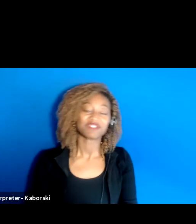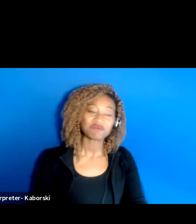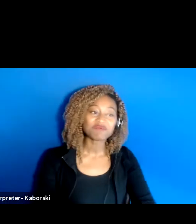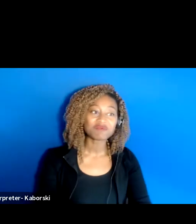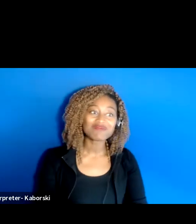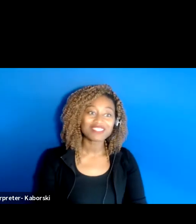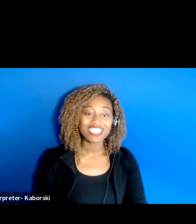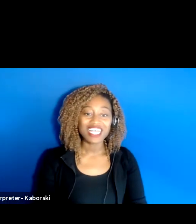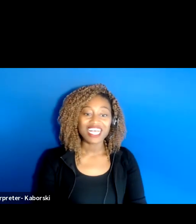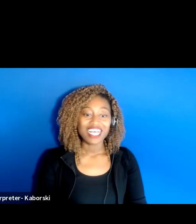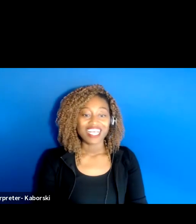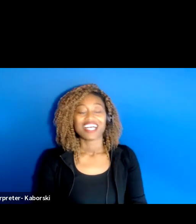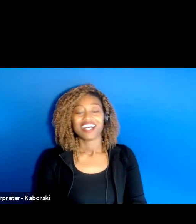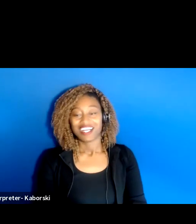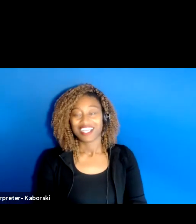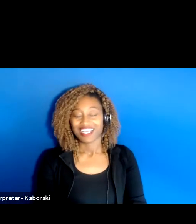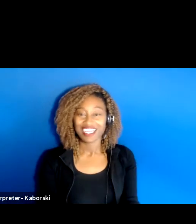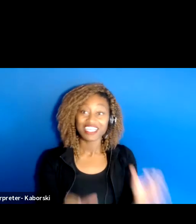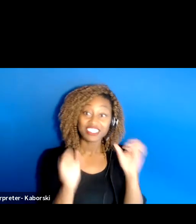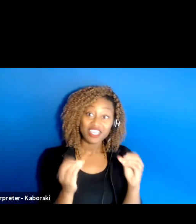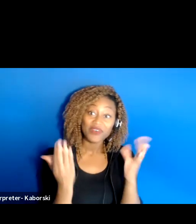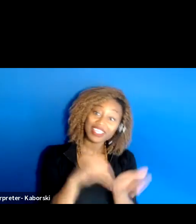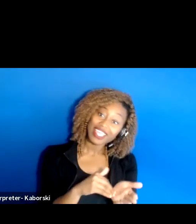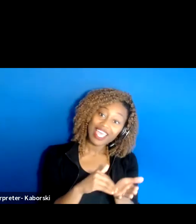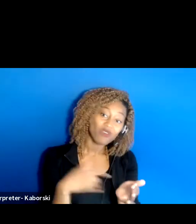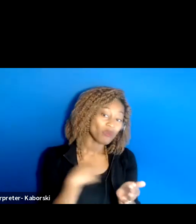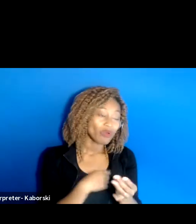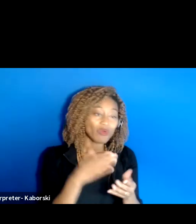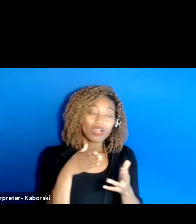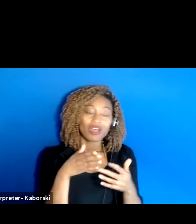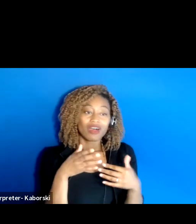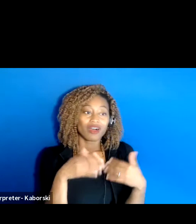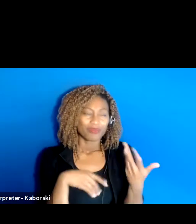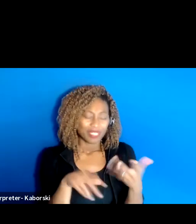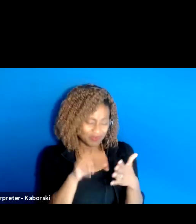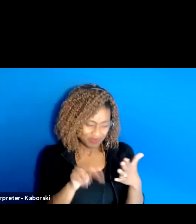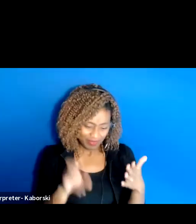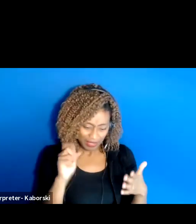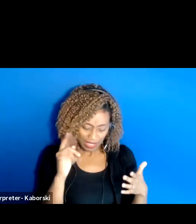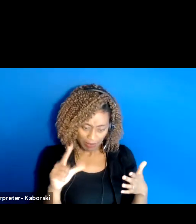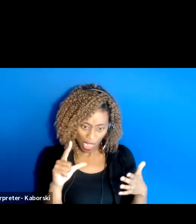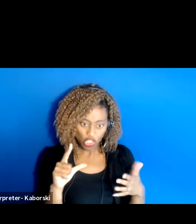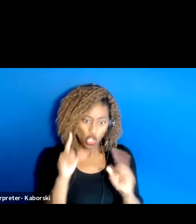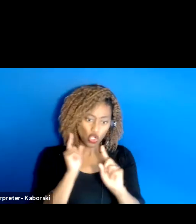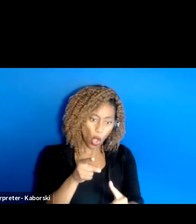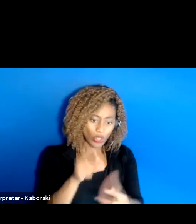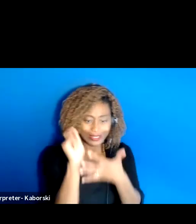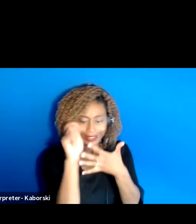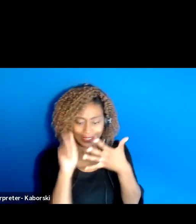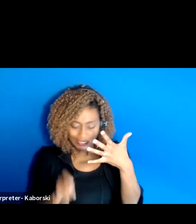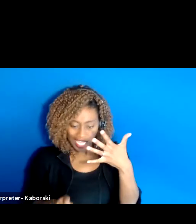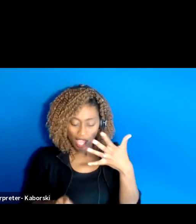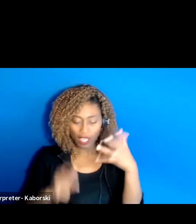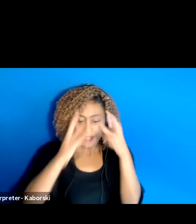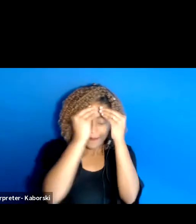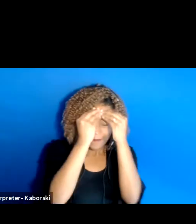And so again, we went through our spill goals and objectives and really tried to keep an open mind,